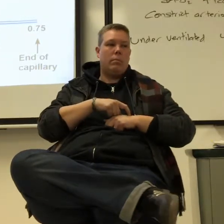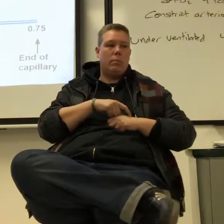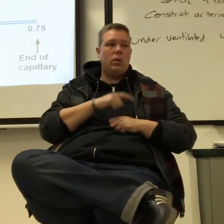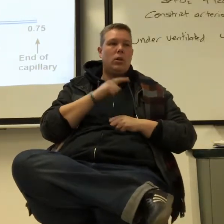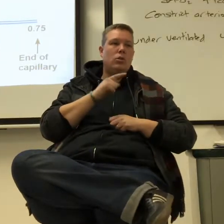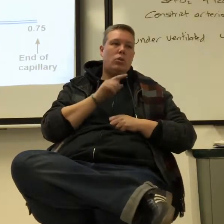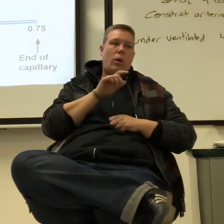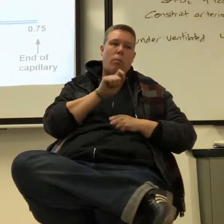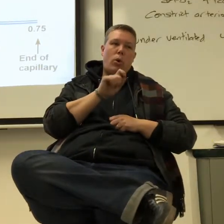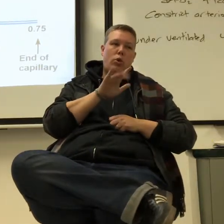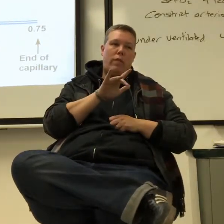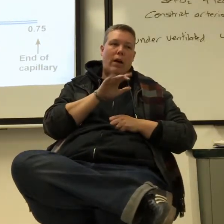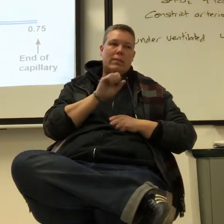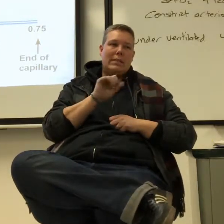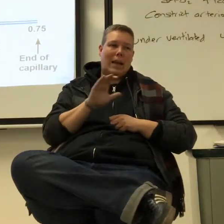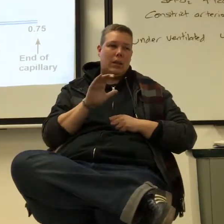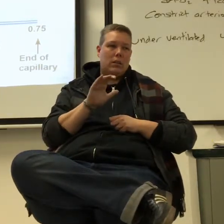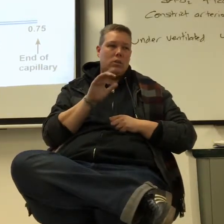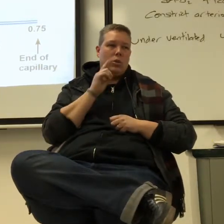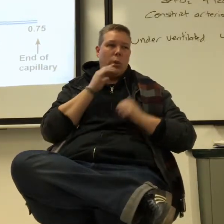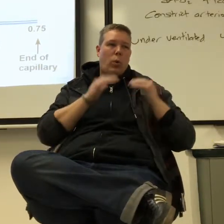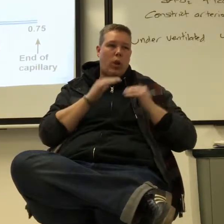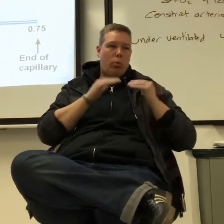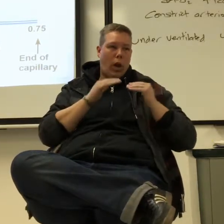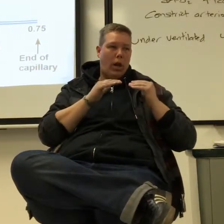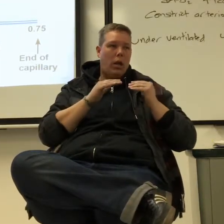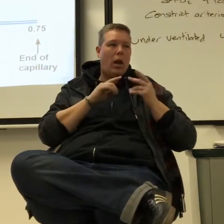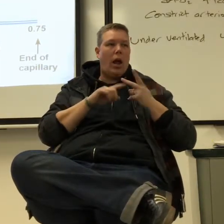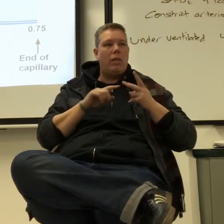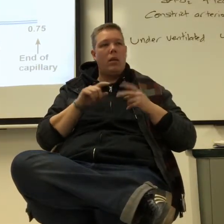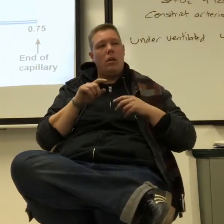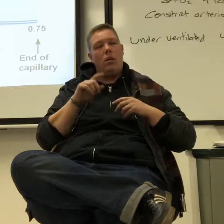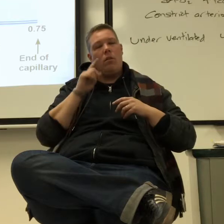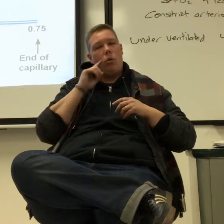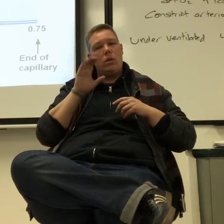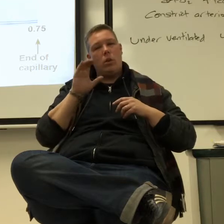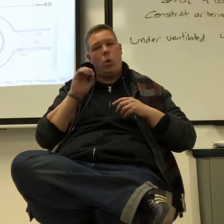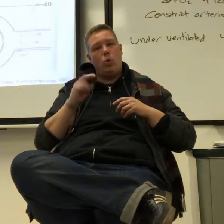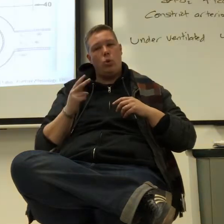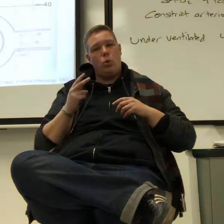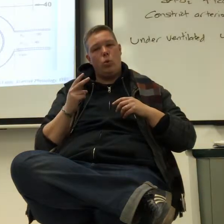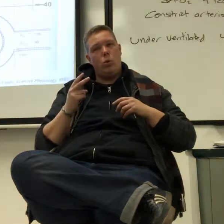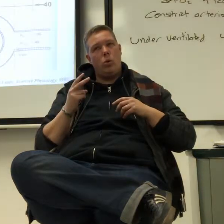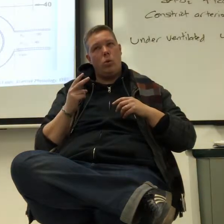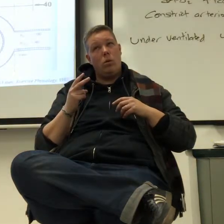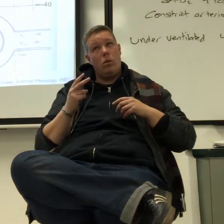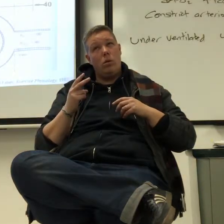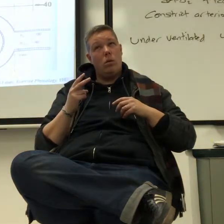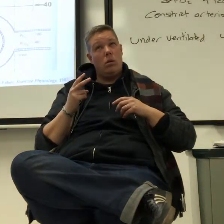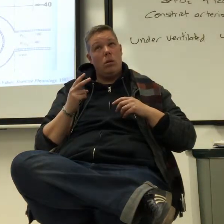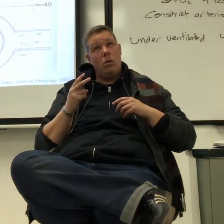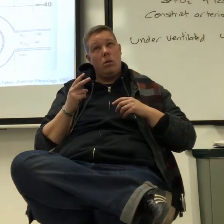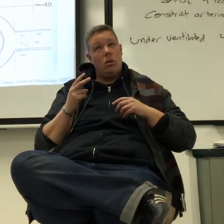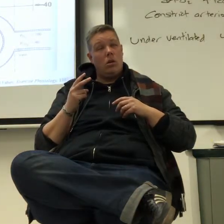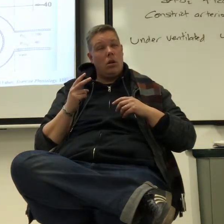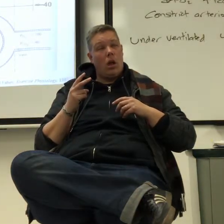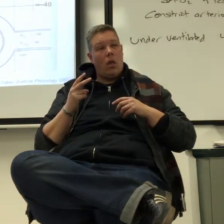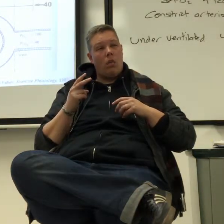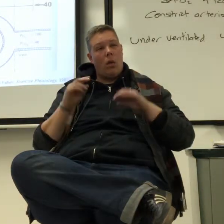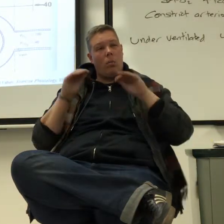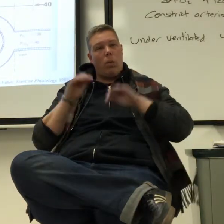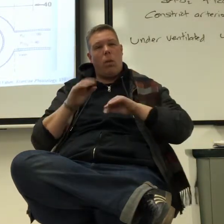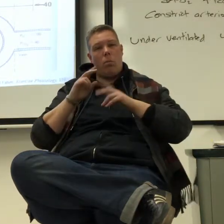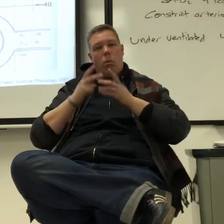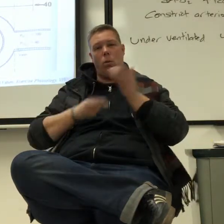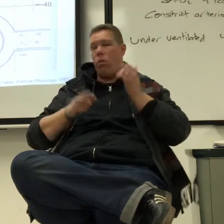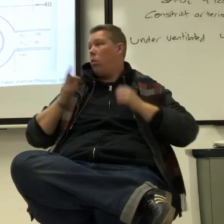equilibrate that quickly for the O2. And for the CO2, I put them both on. They put them both on this figure,